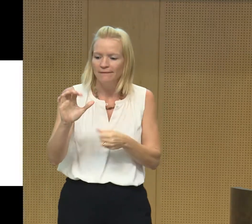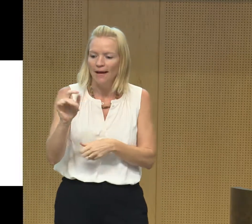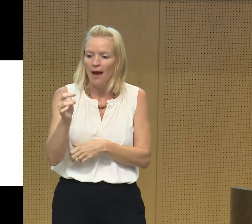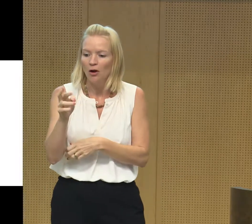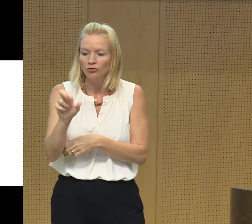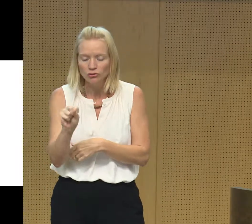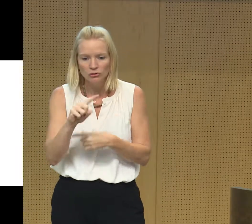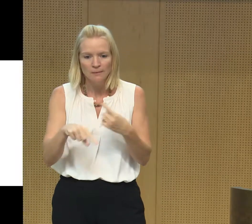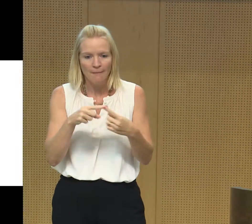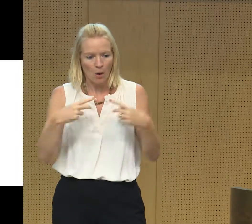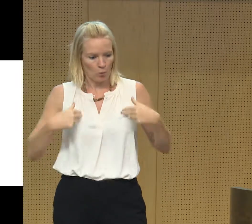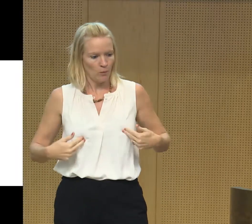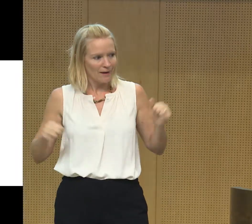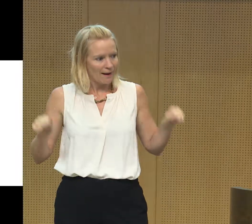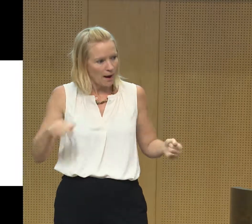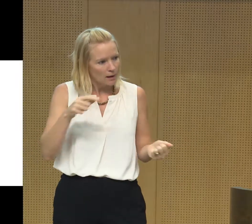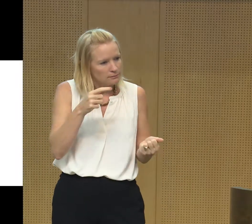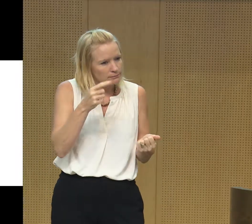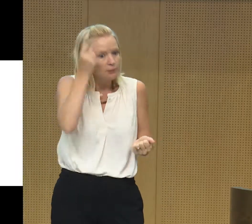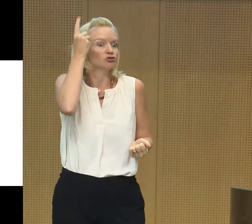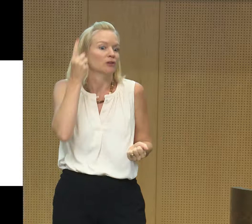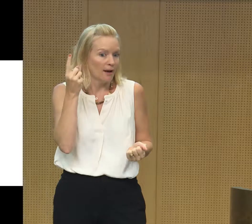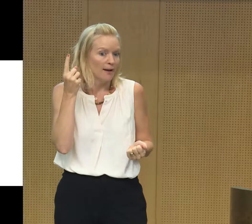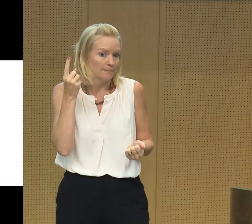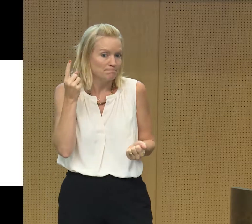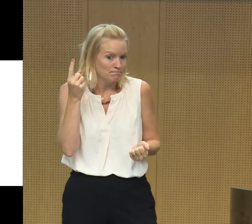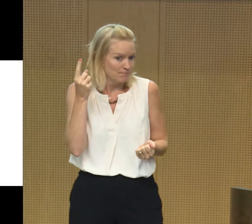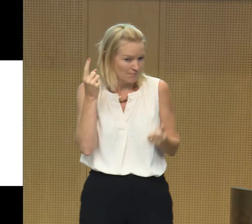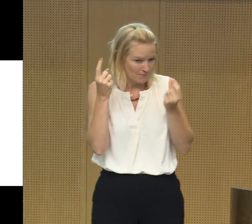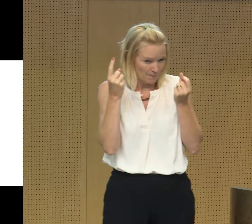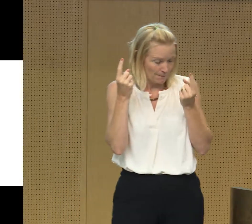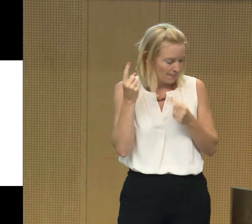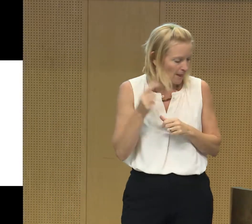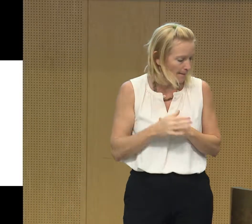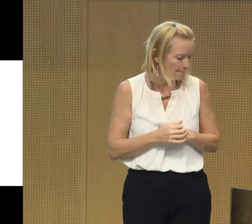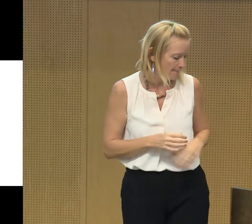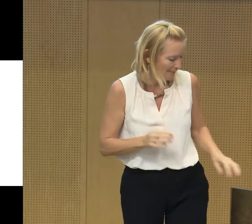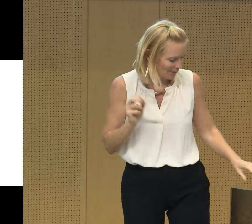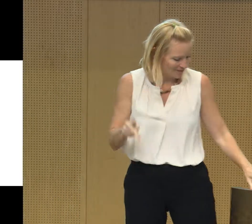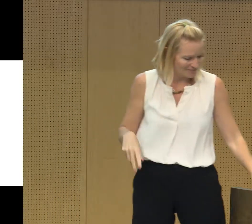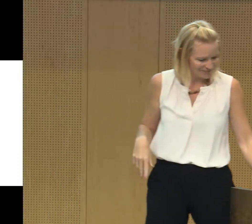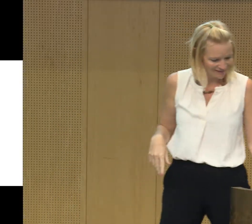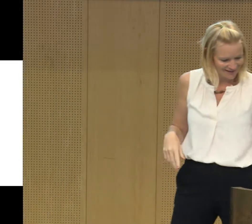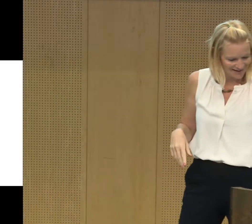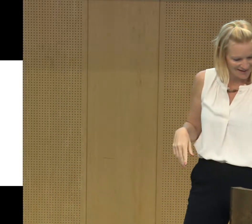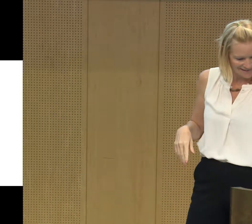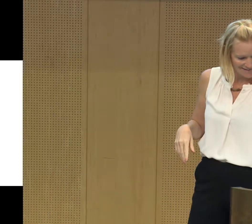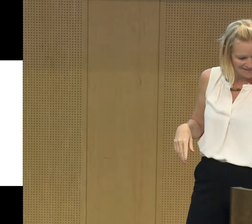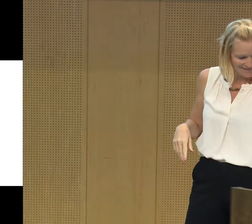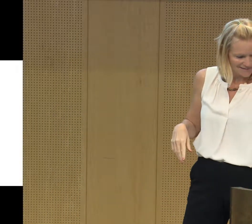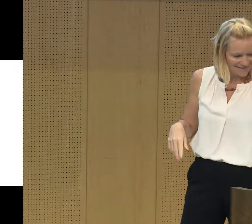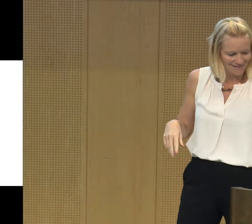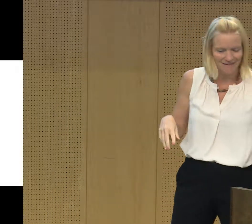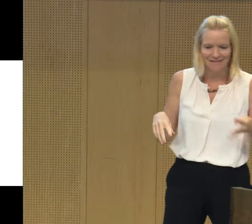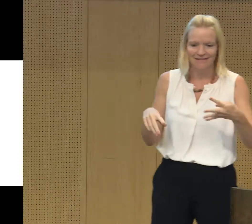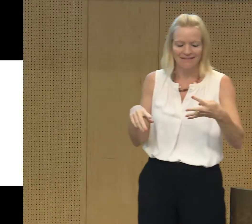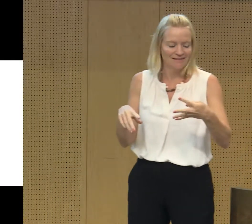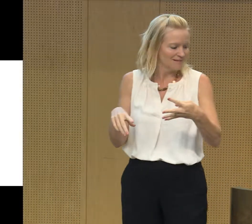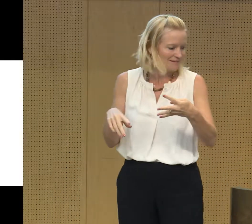So both factors we can gain more information about.